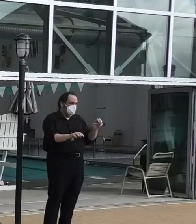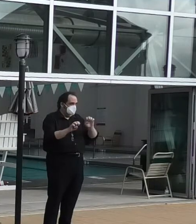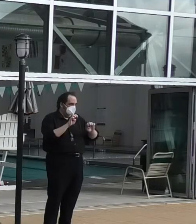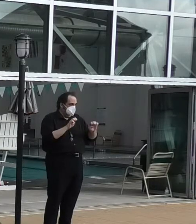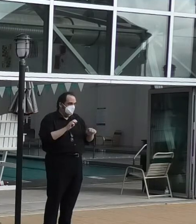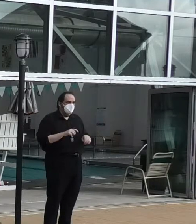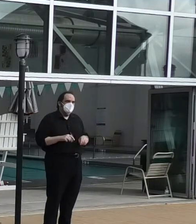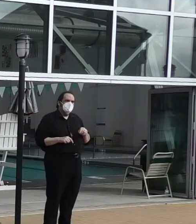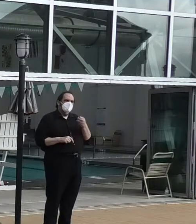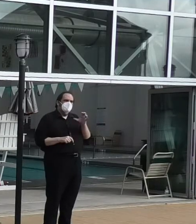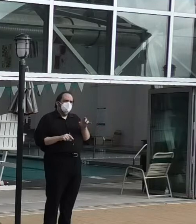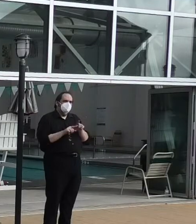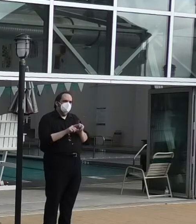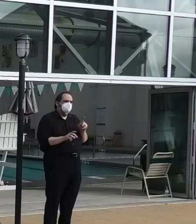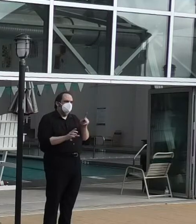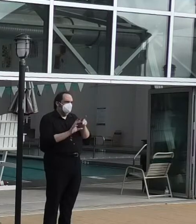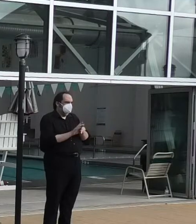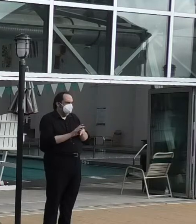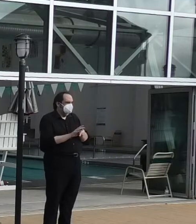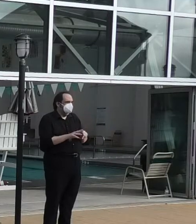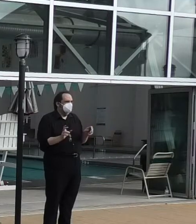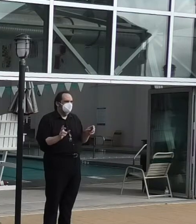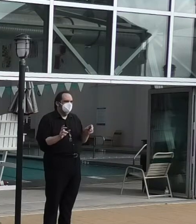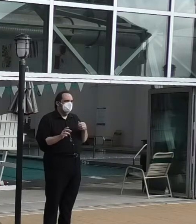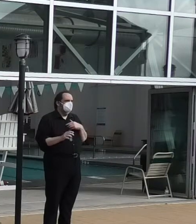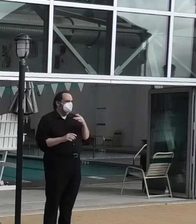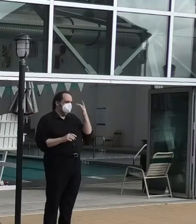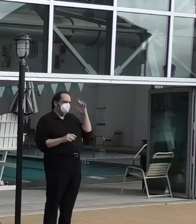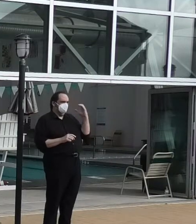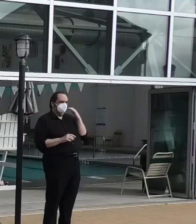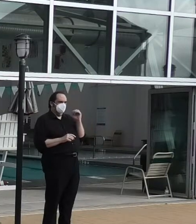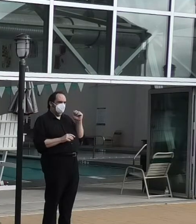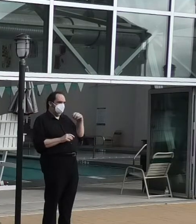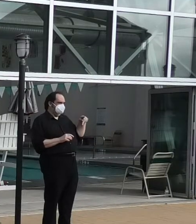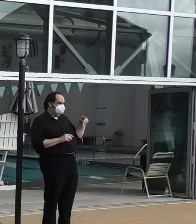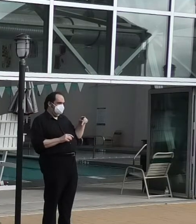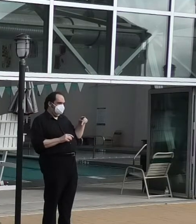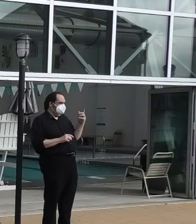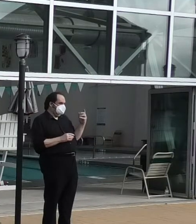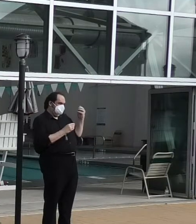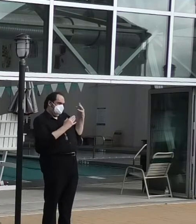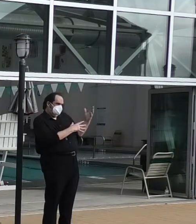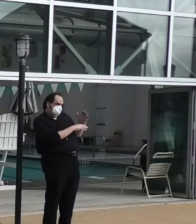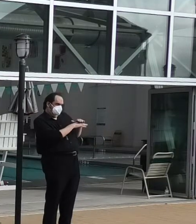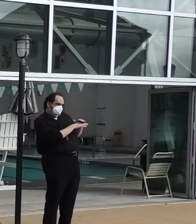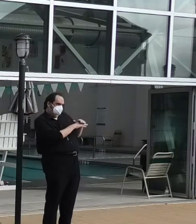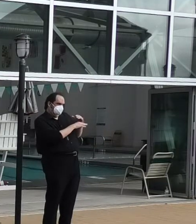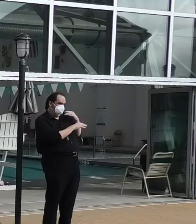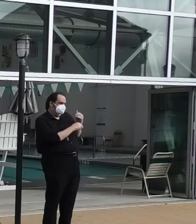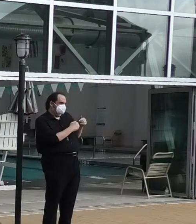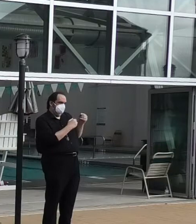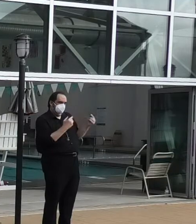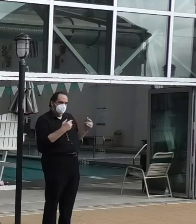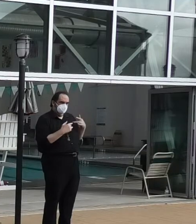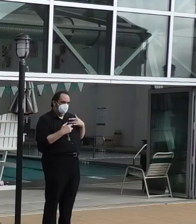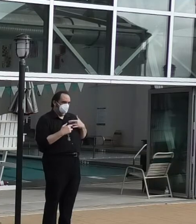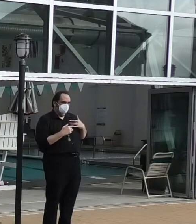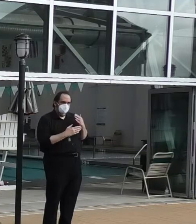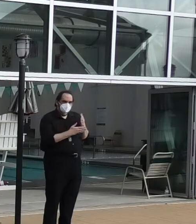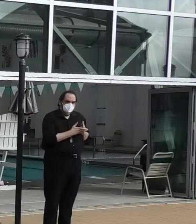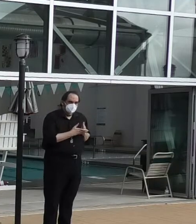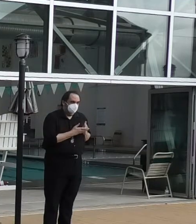Howard County also participates with Pulse Point, the smartphone app that will alert users to a nearby cardiac arrest incident in a